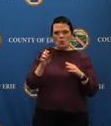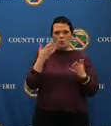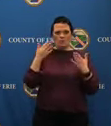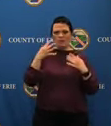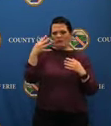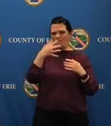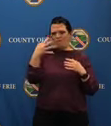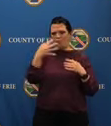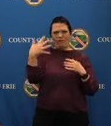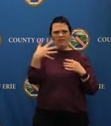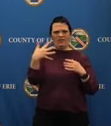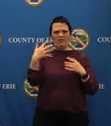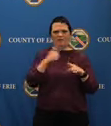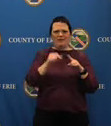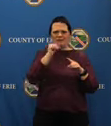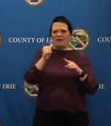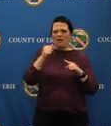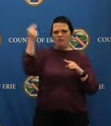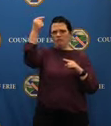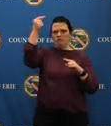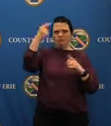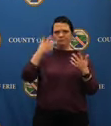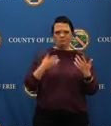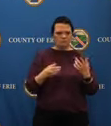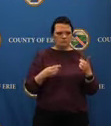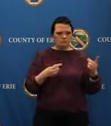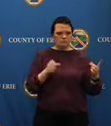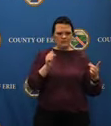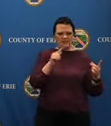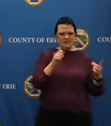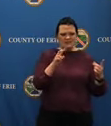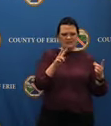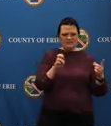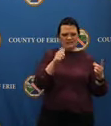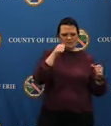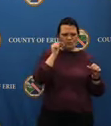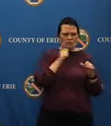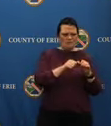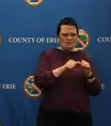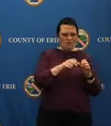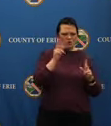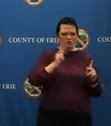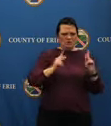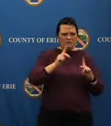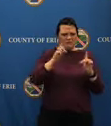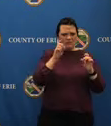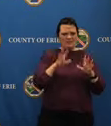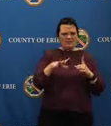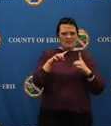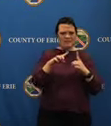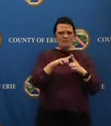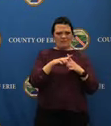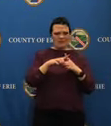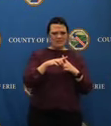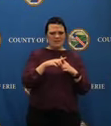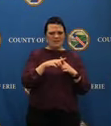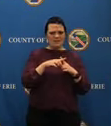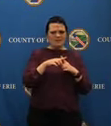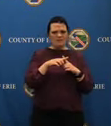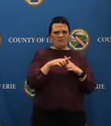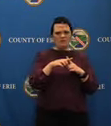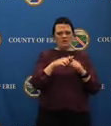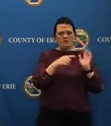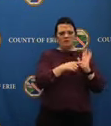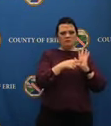fourth or fifth, but it would not have been the top. And Steve, remember, the people that are testing positive are reflective of